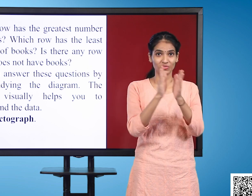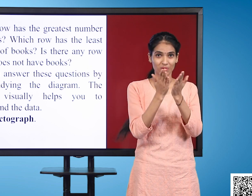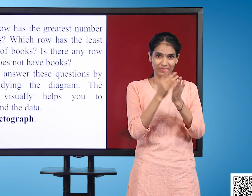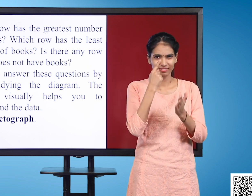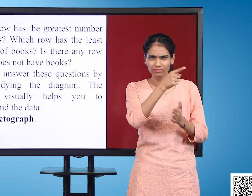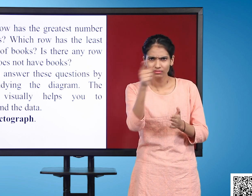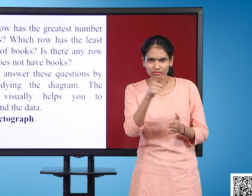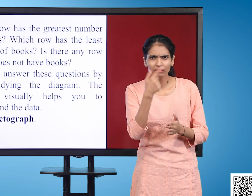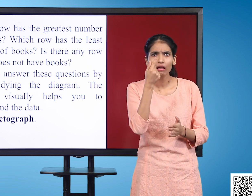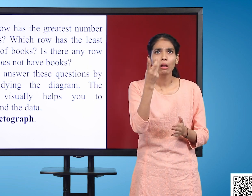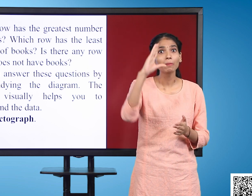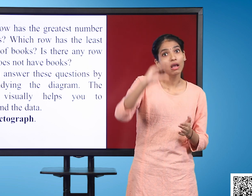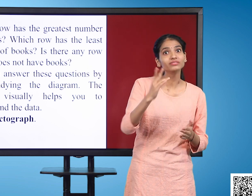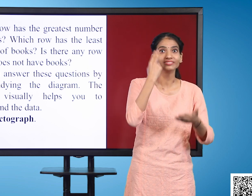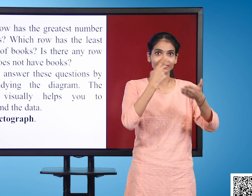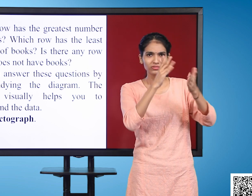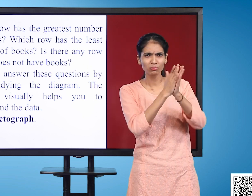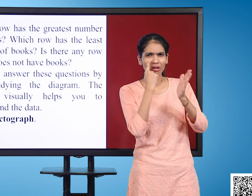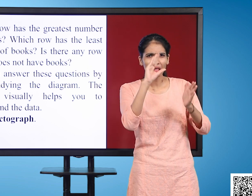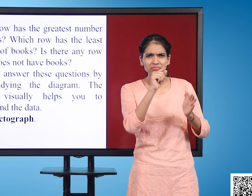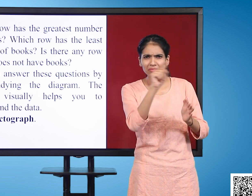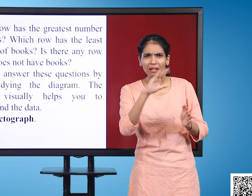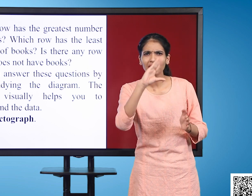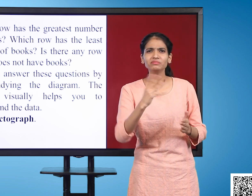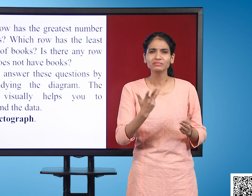Which row has the least number of books?